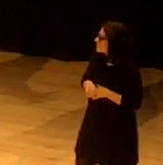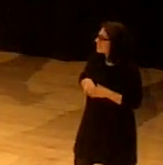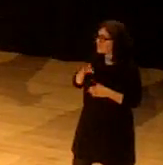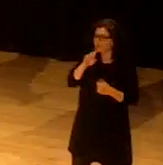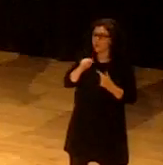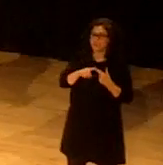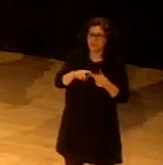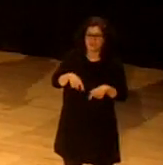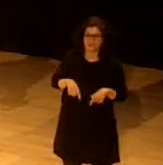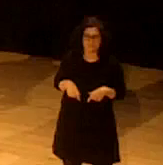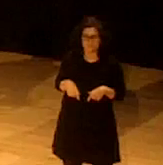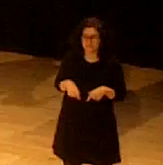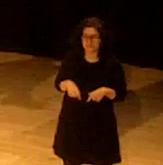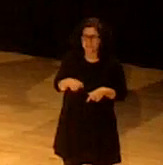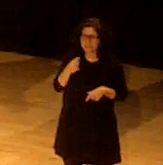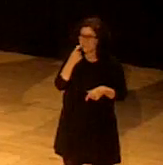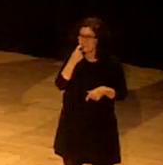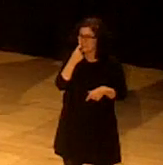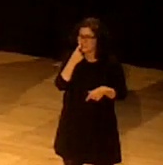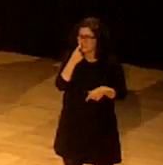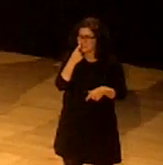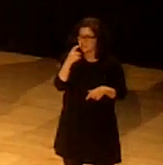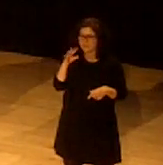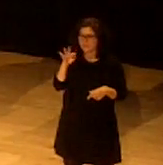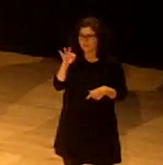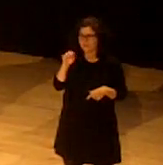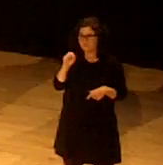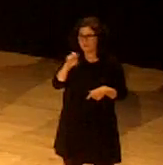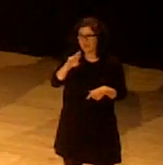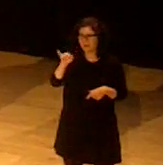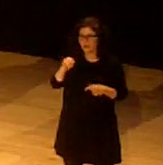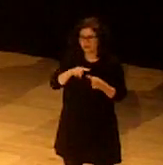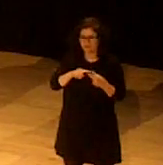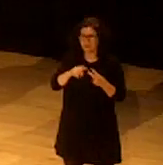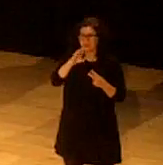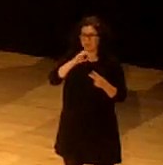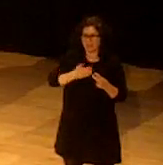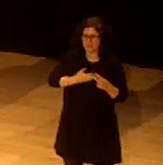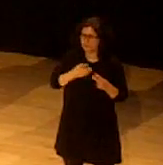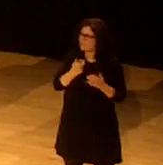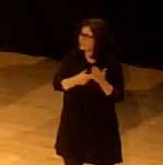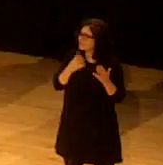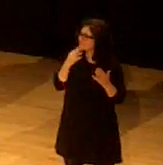Santa Claus. Actually, what's the Jewish equivalent of Santa Claus?